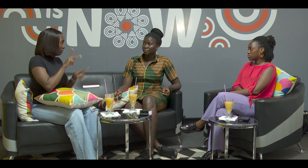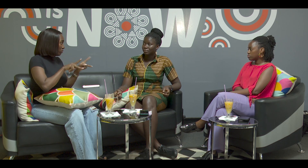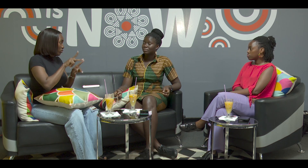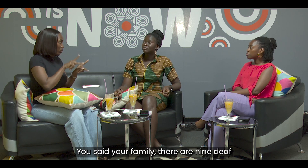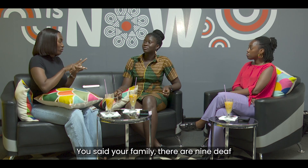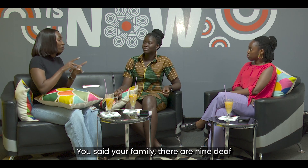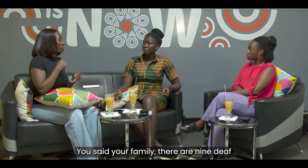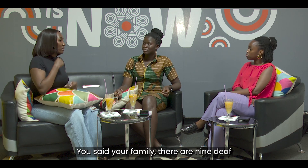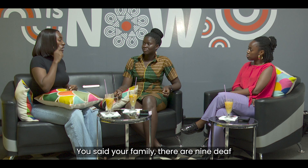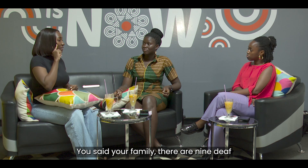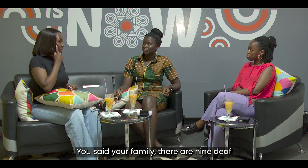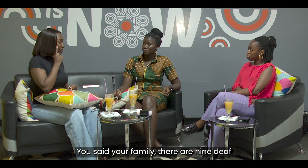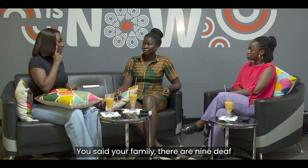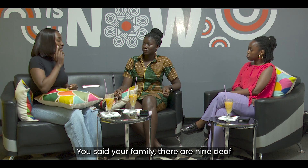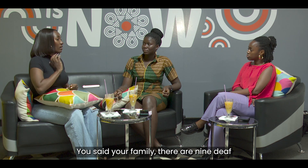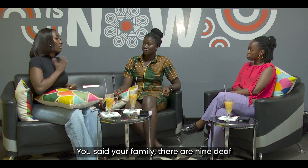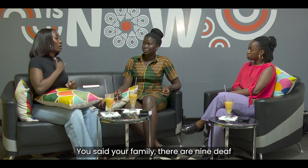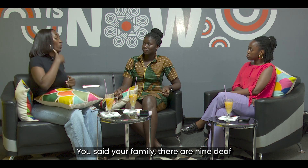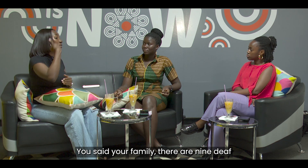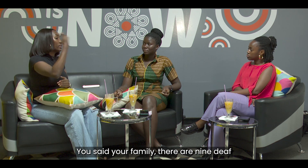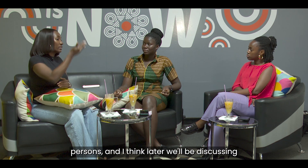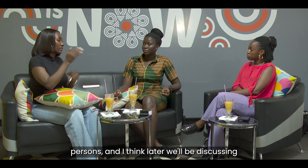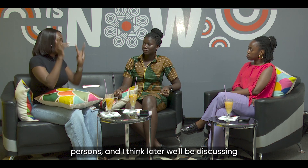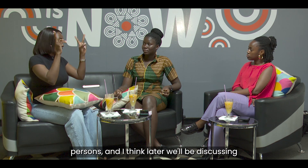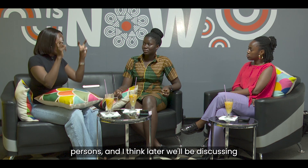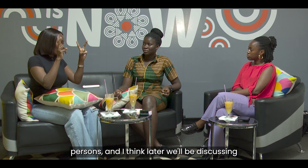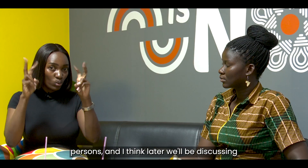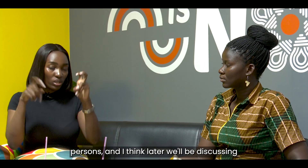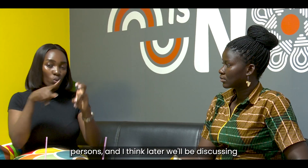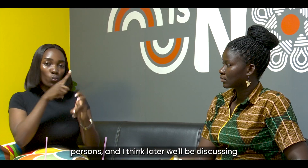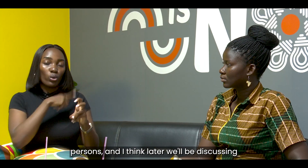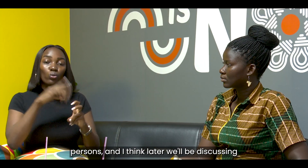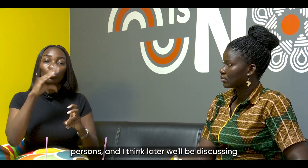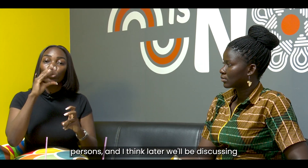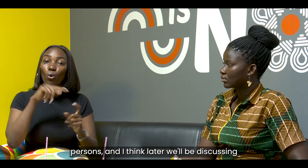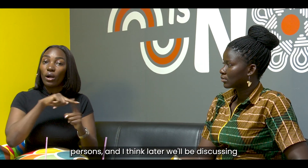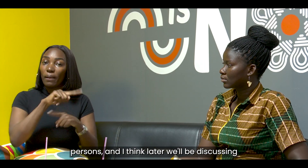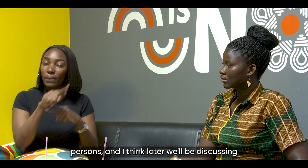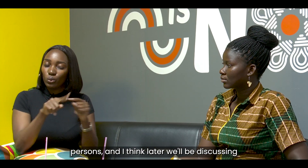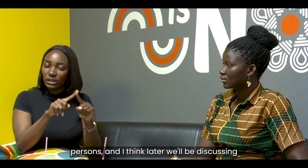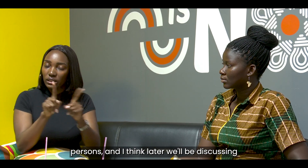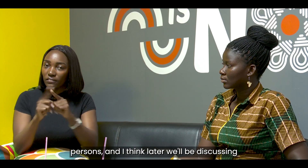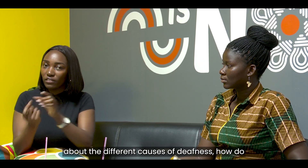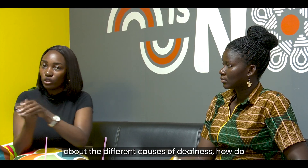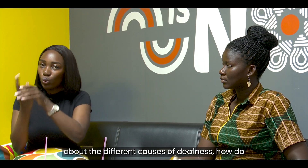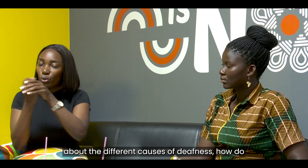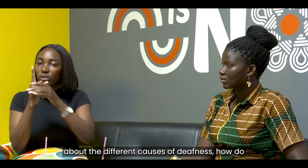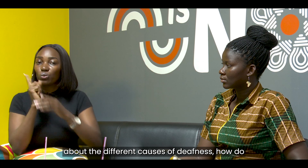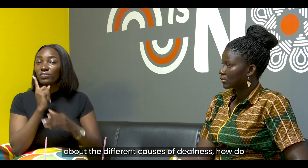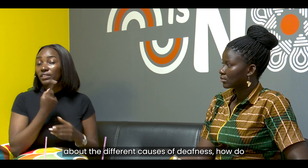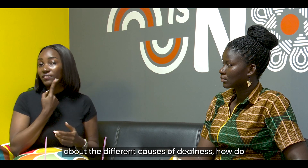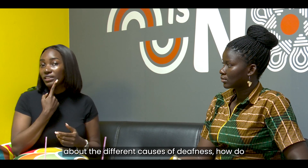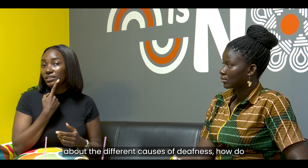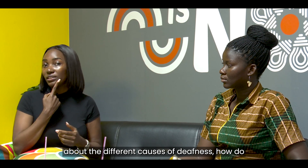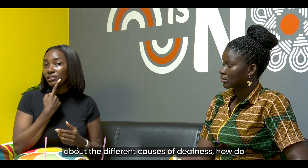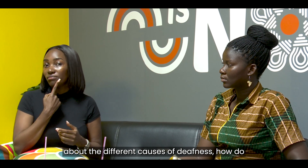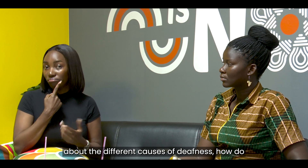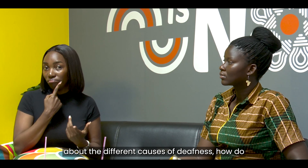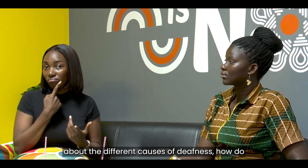You said your family, there are 9 deaf persons, and I think later we'll be discussing about the different causes of